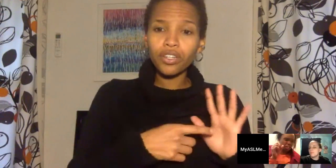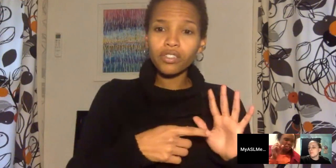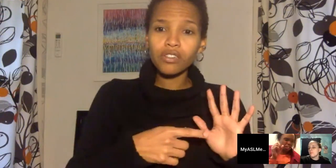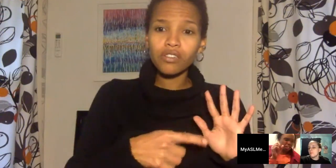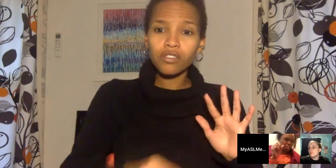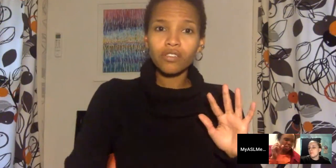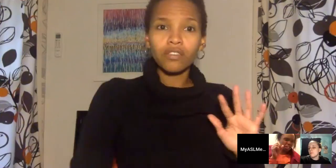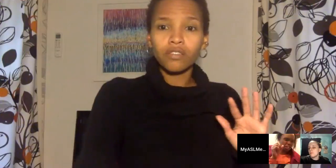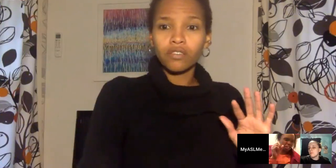noticed?